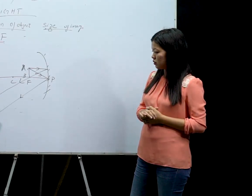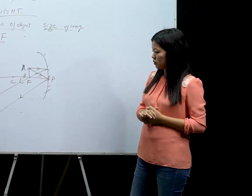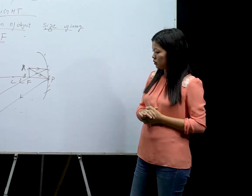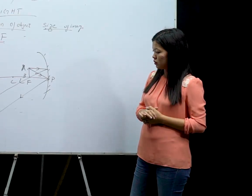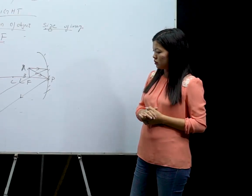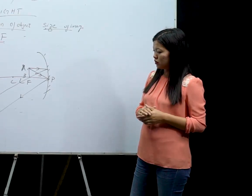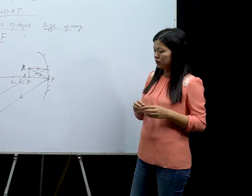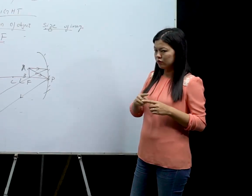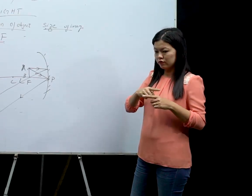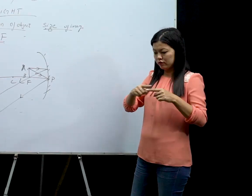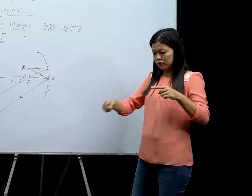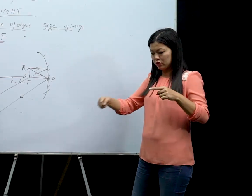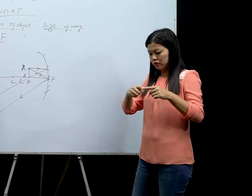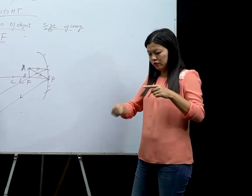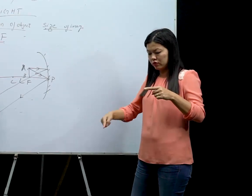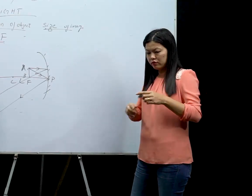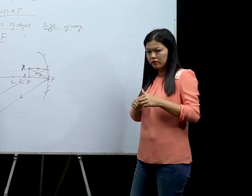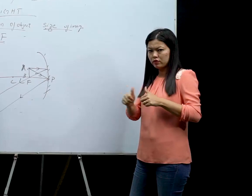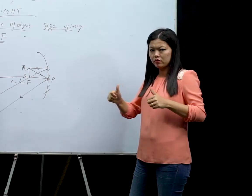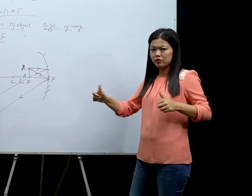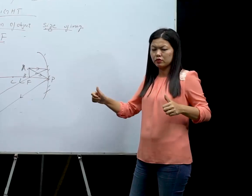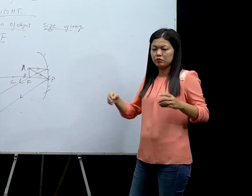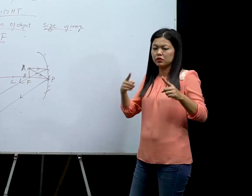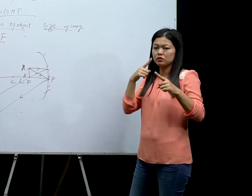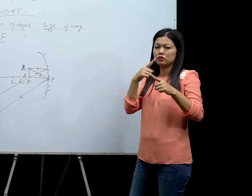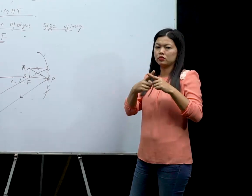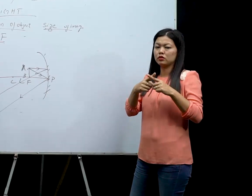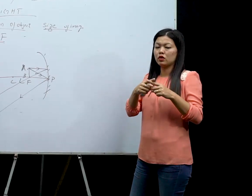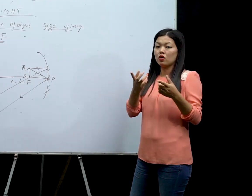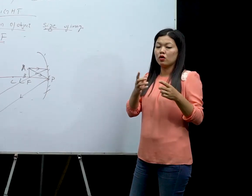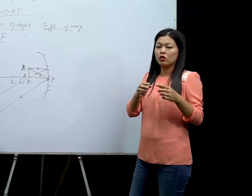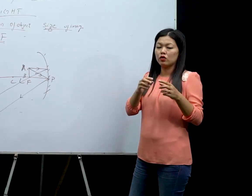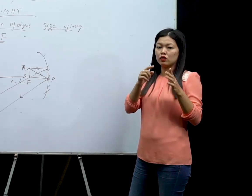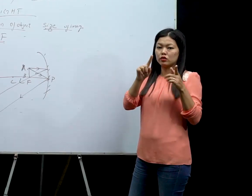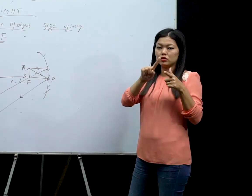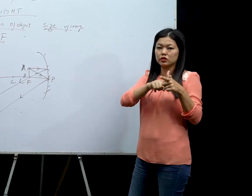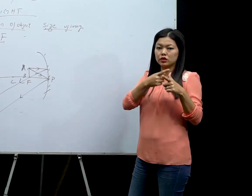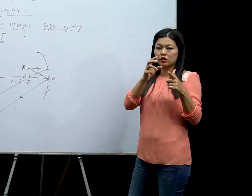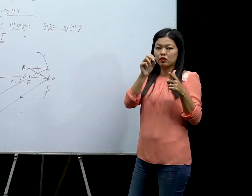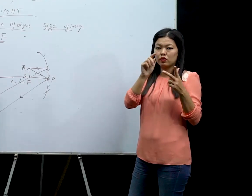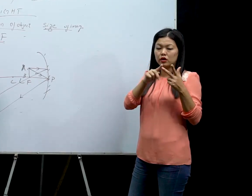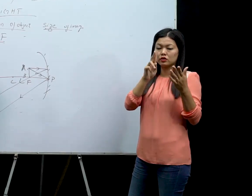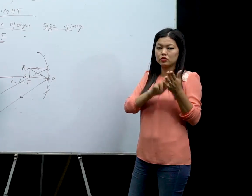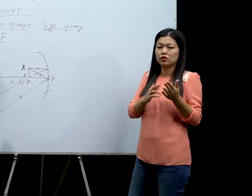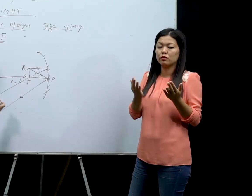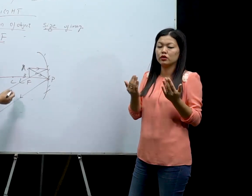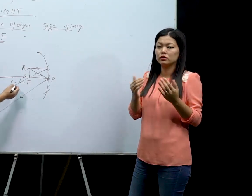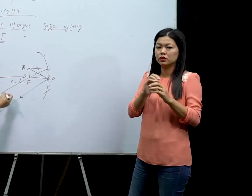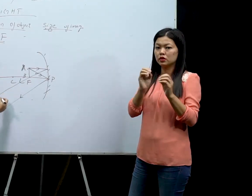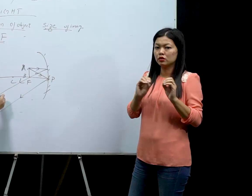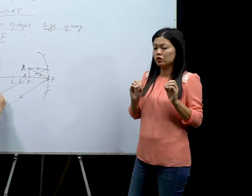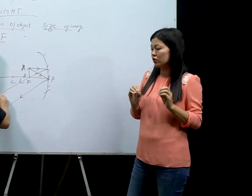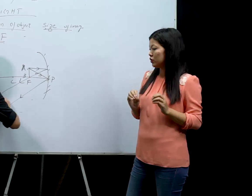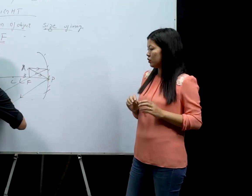of time we are going to get an image, but which we cannot draw in here. Clear? So we'll